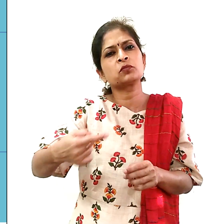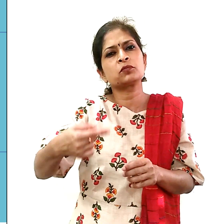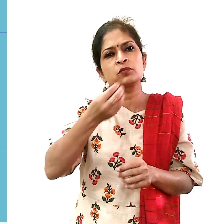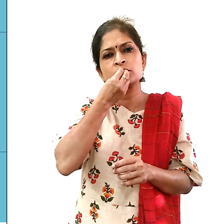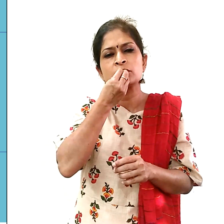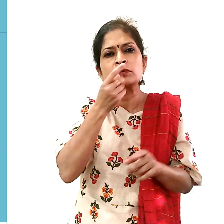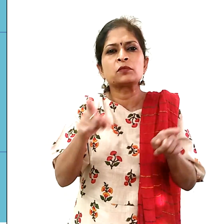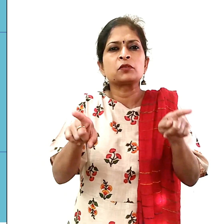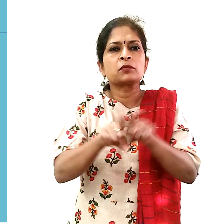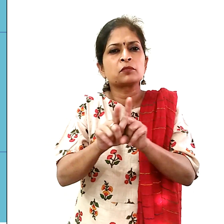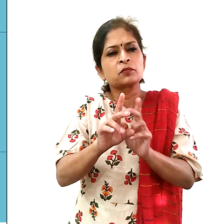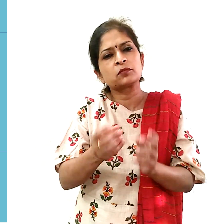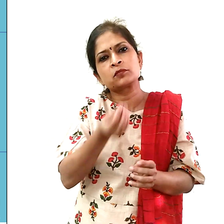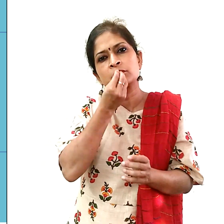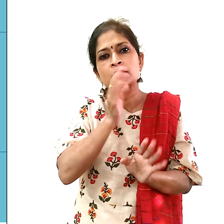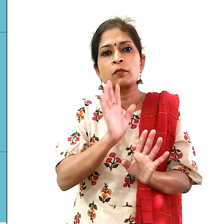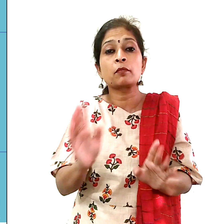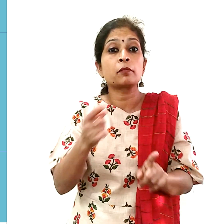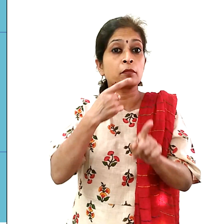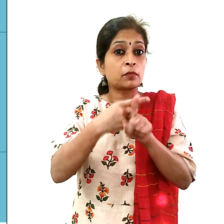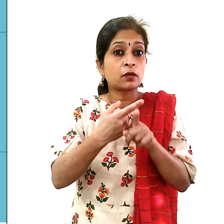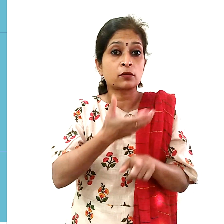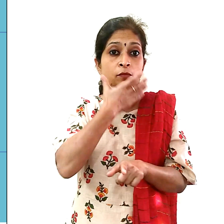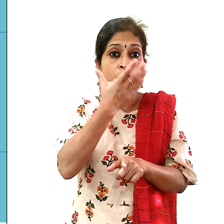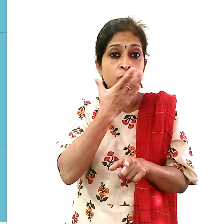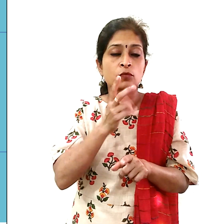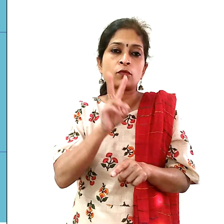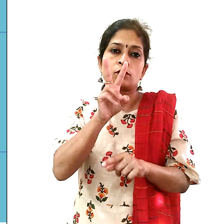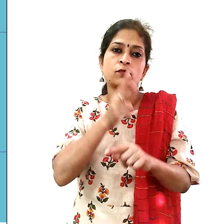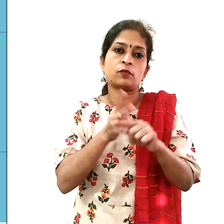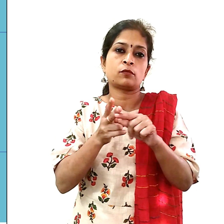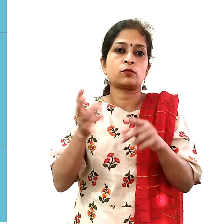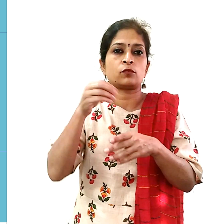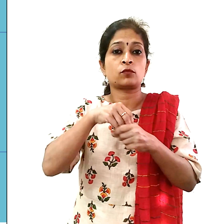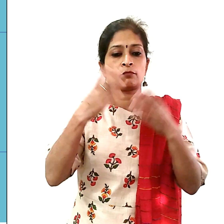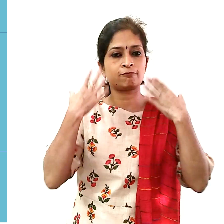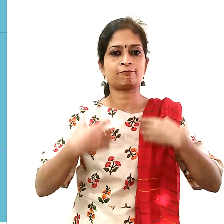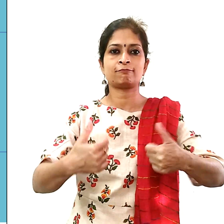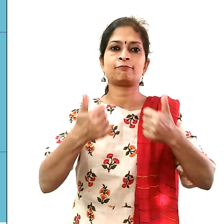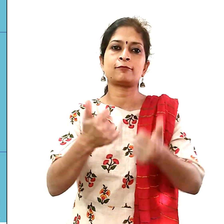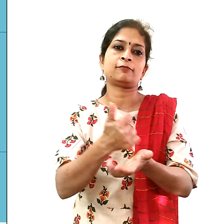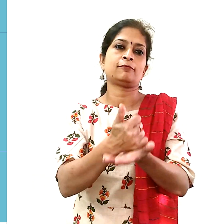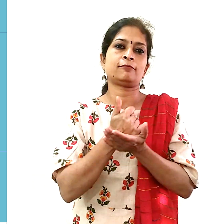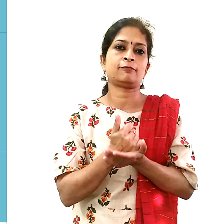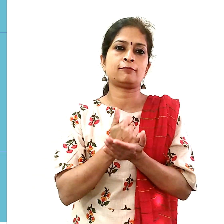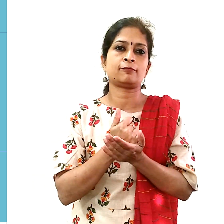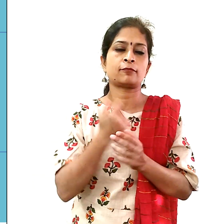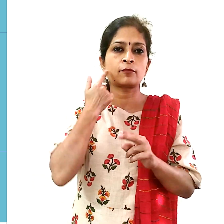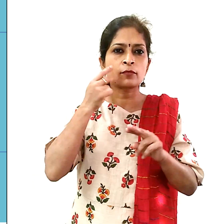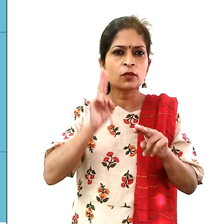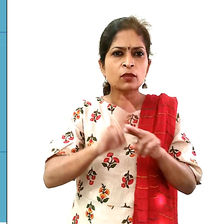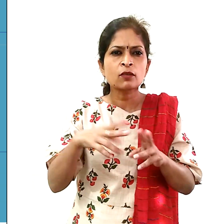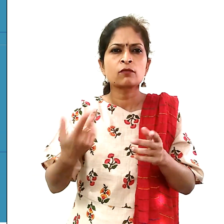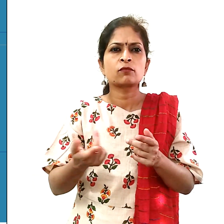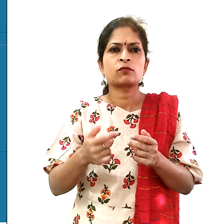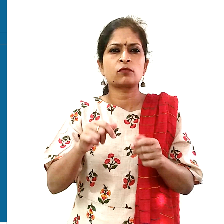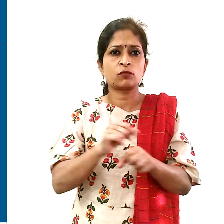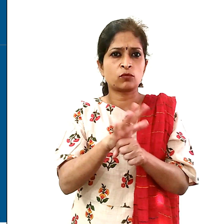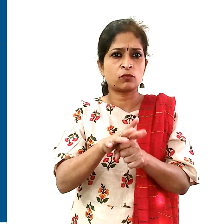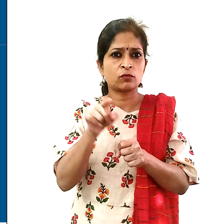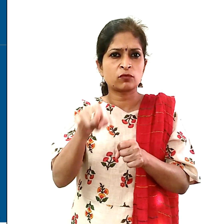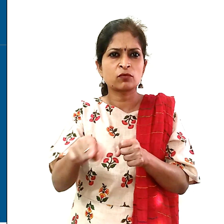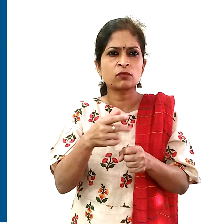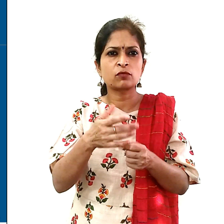take his or her regular diet, which includes fruits, vegetables, etc. to stay healthy. Is there